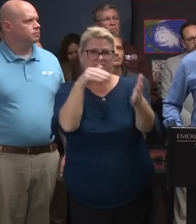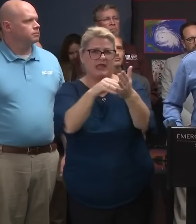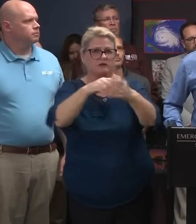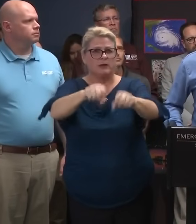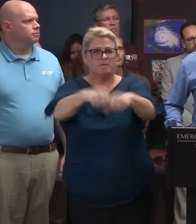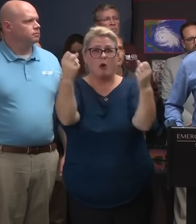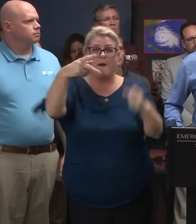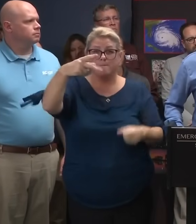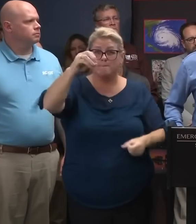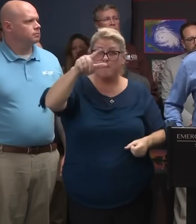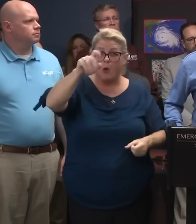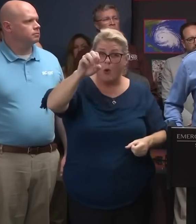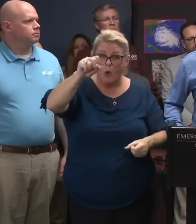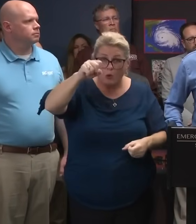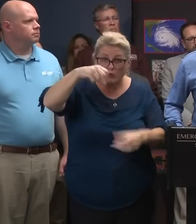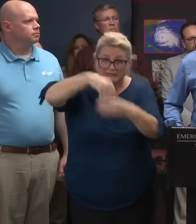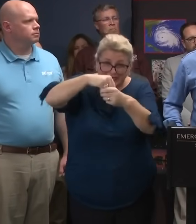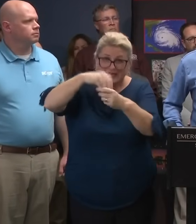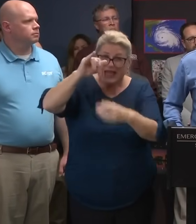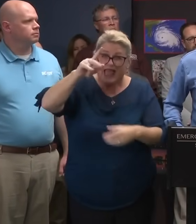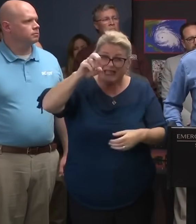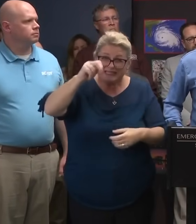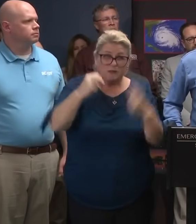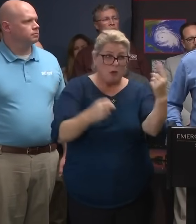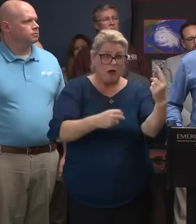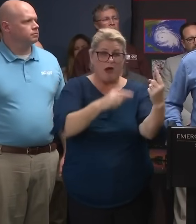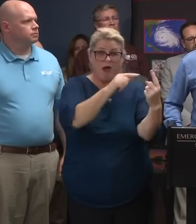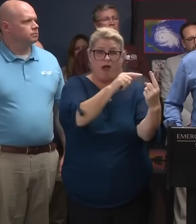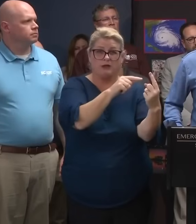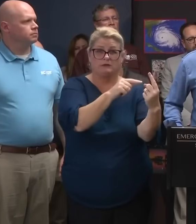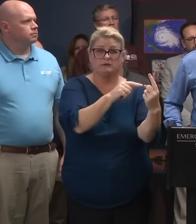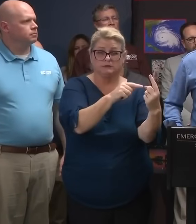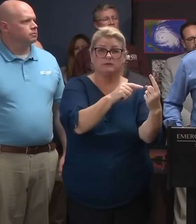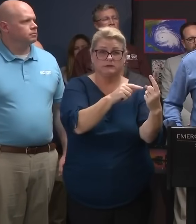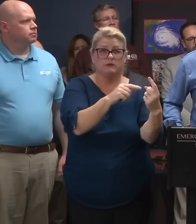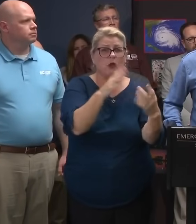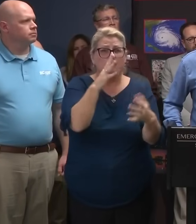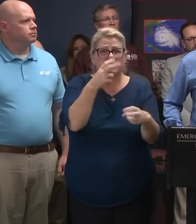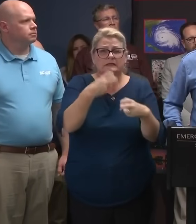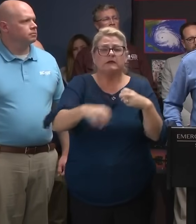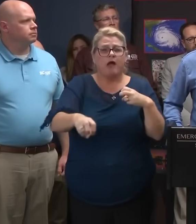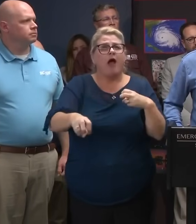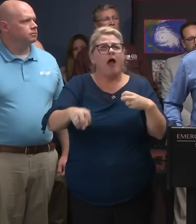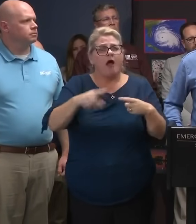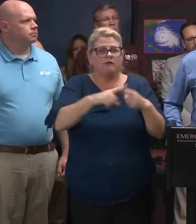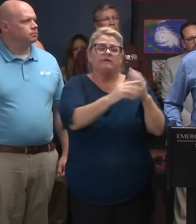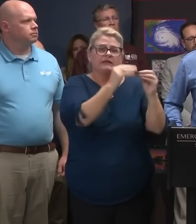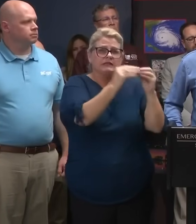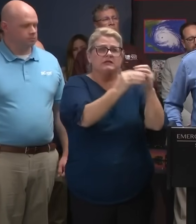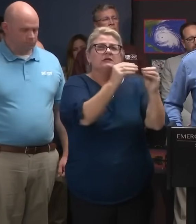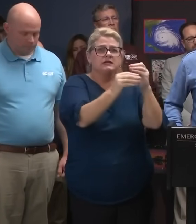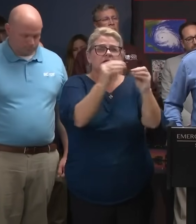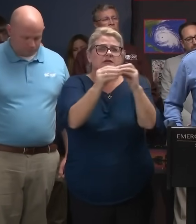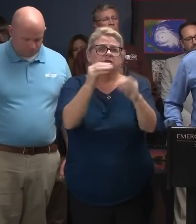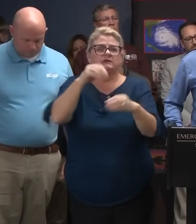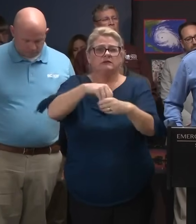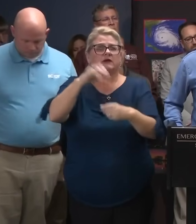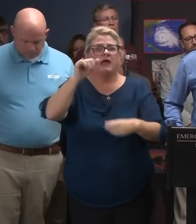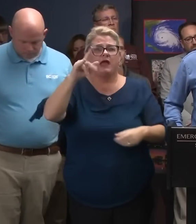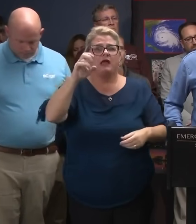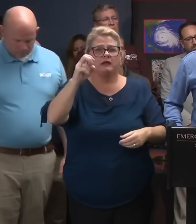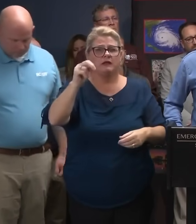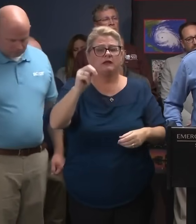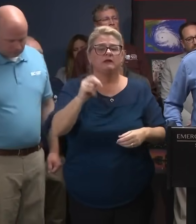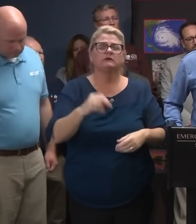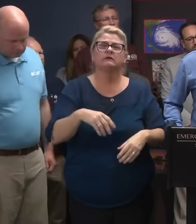broken poles in the town of Aiken alone. So it's going to be a tough recovery in that area. I just